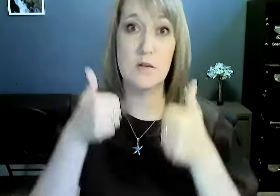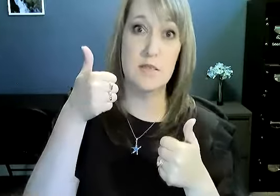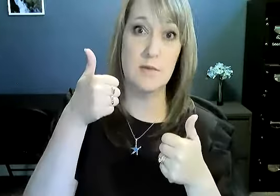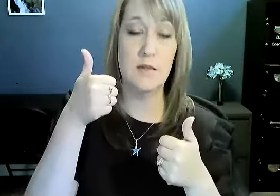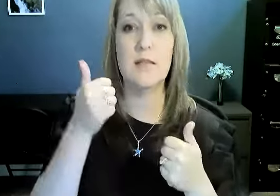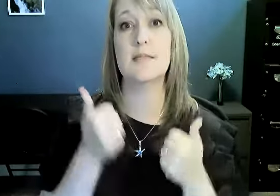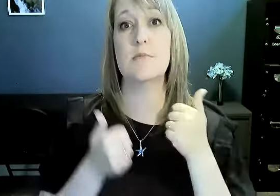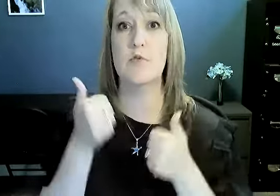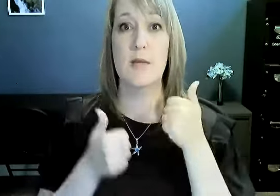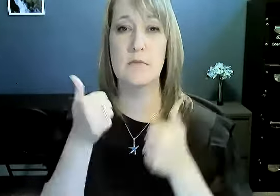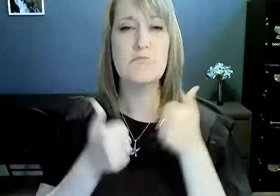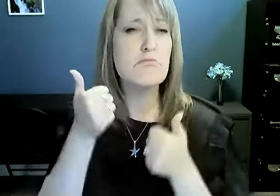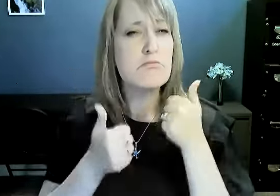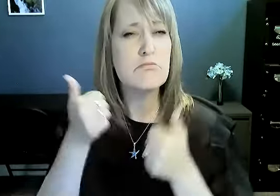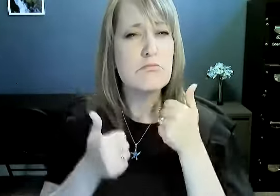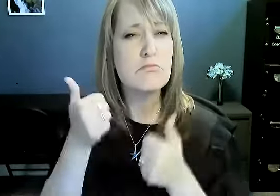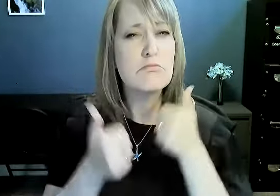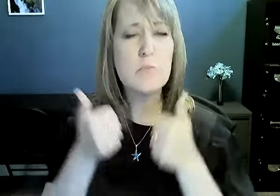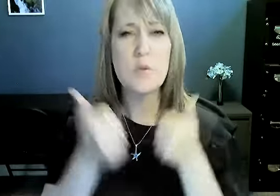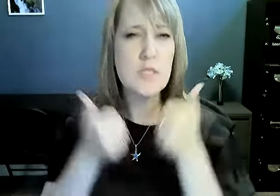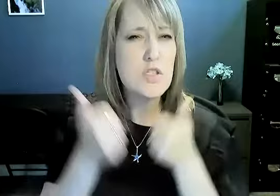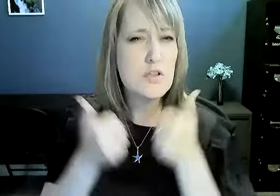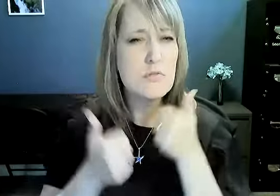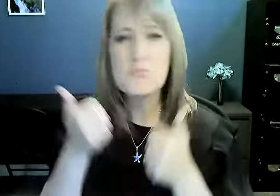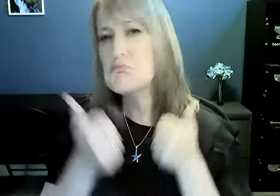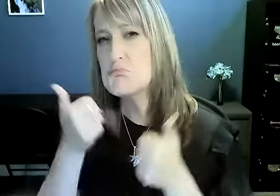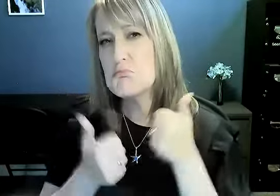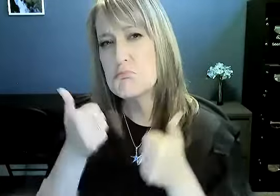this one? That's the movement. Which?